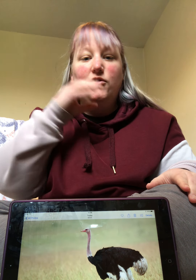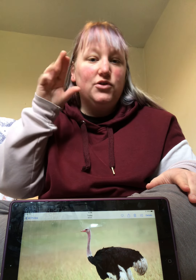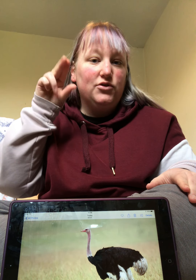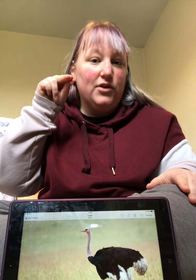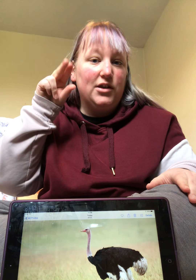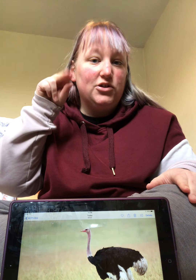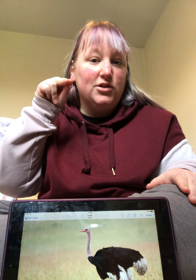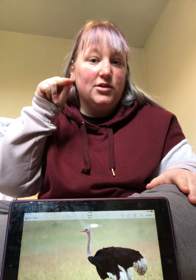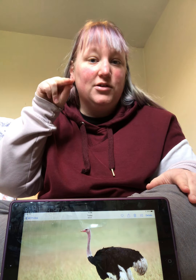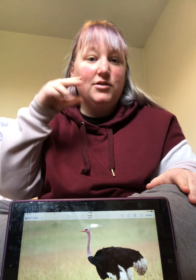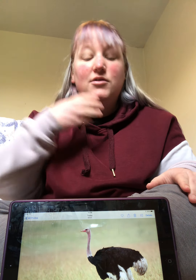Ostrich.